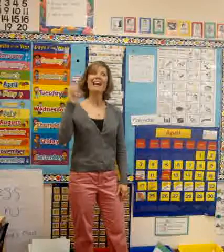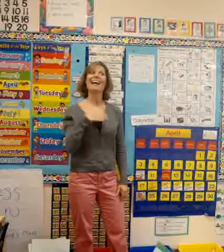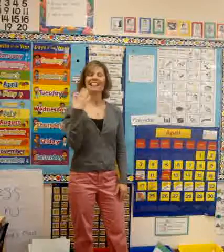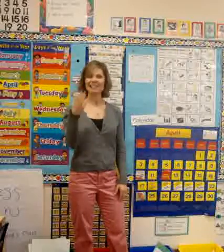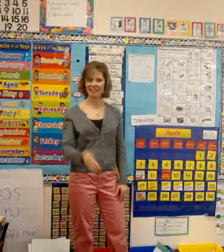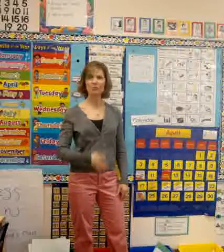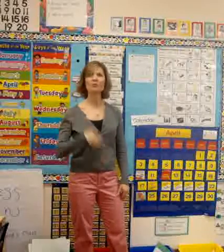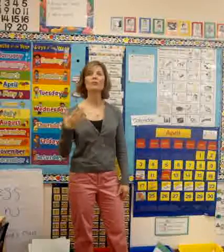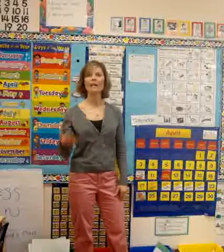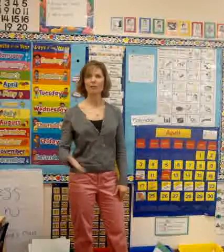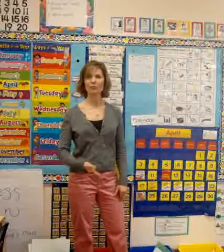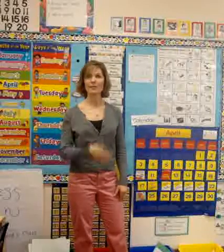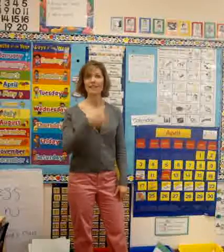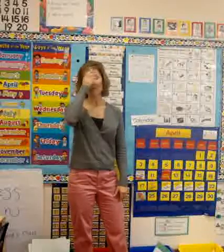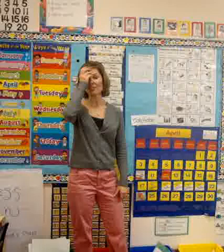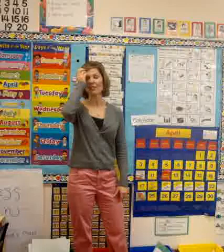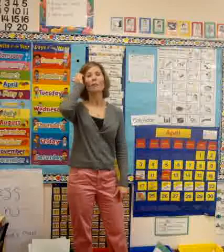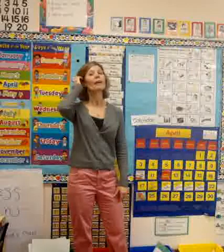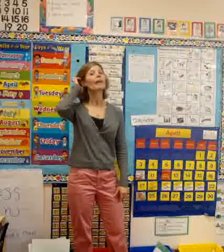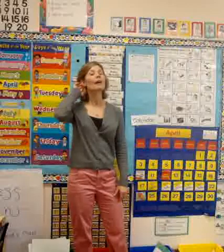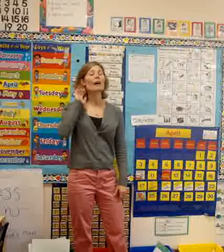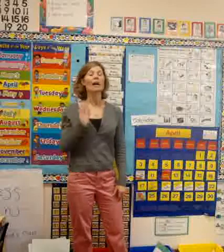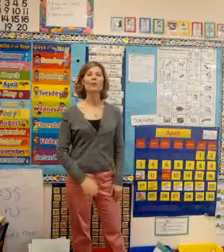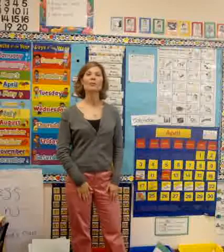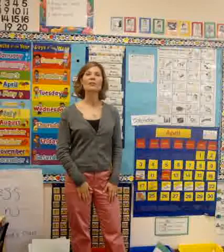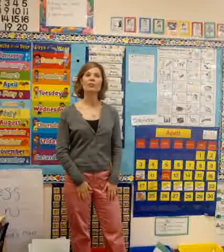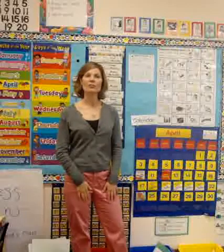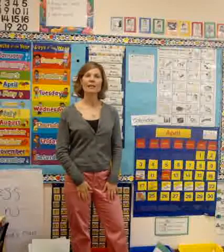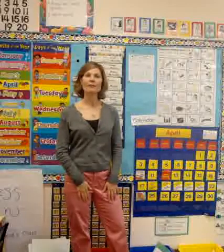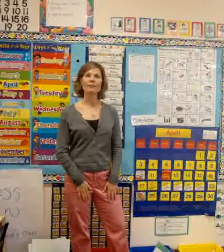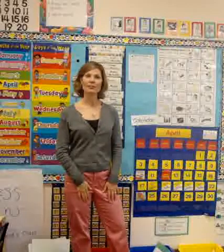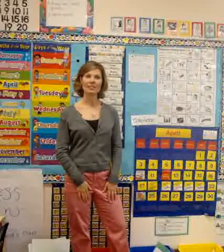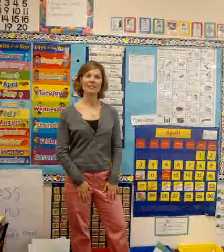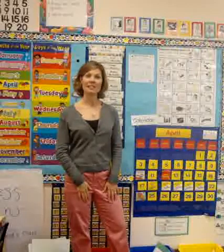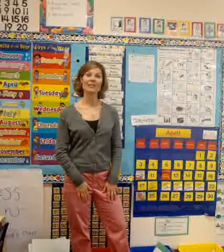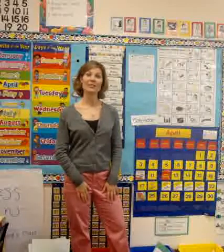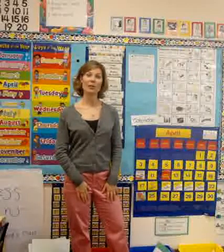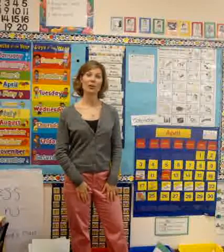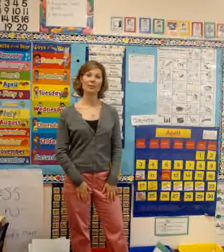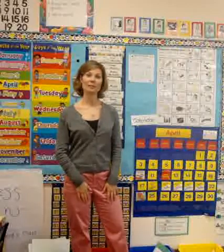and continue through the alphabet that way, so that way the children have fun just singing the song.